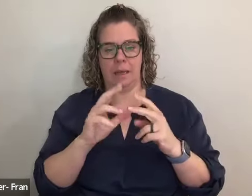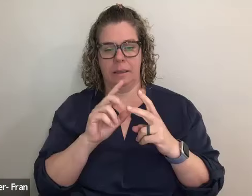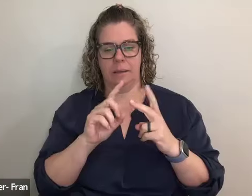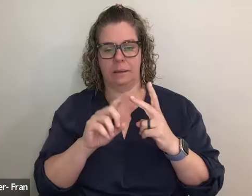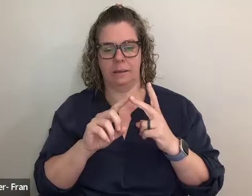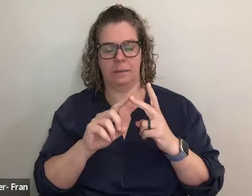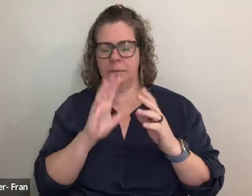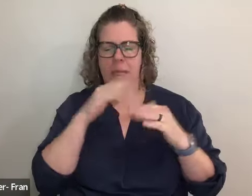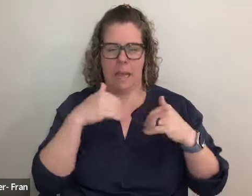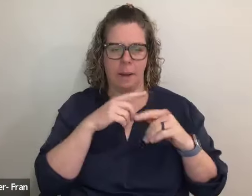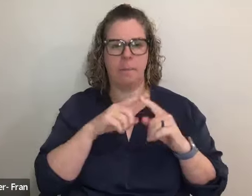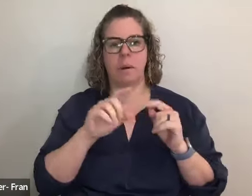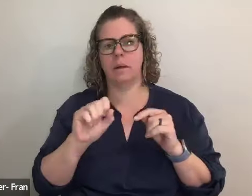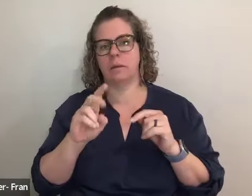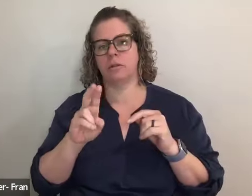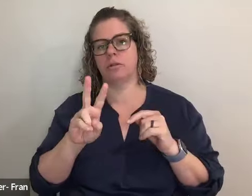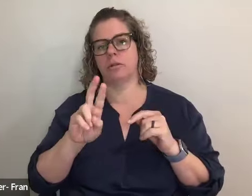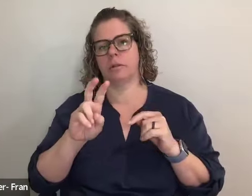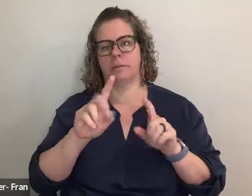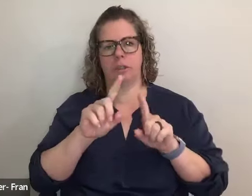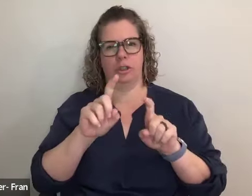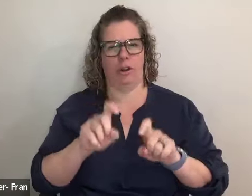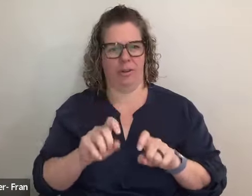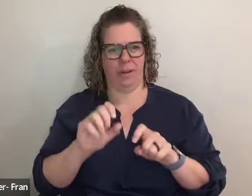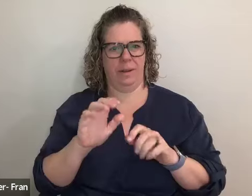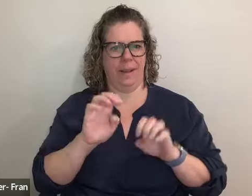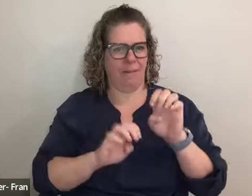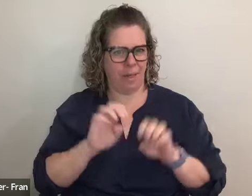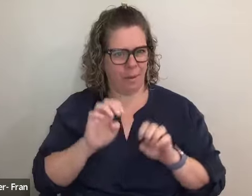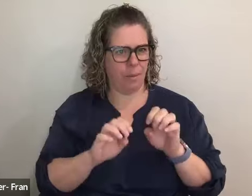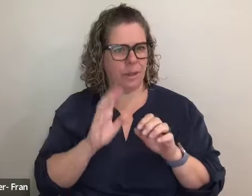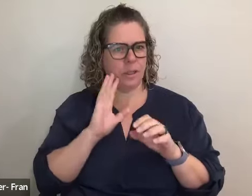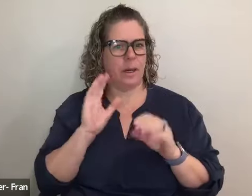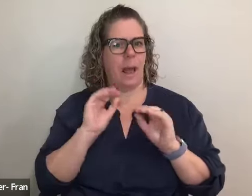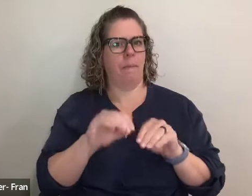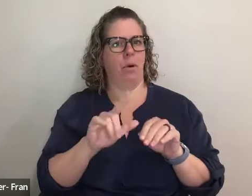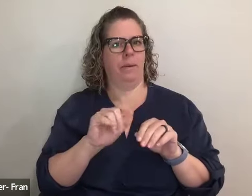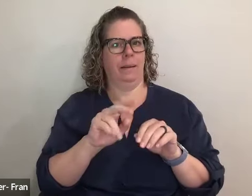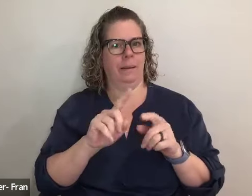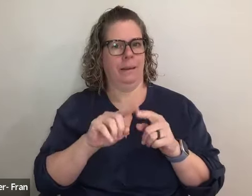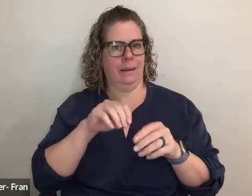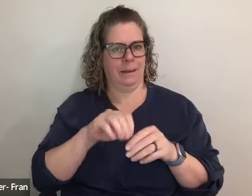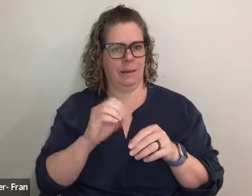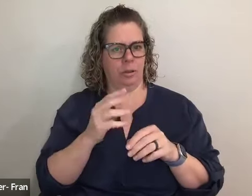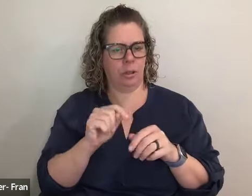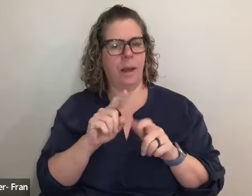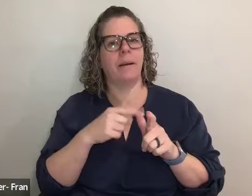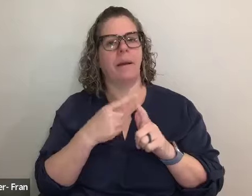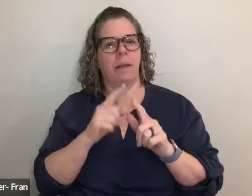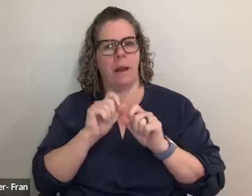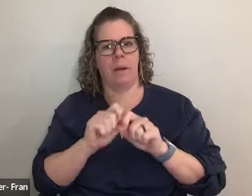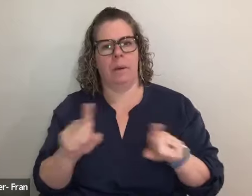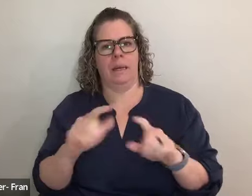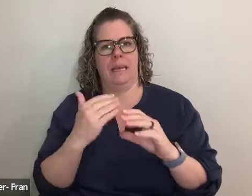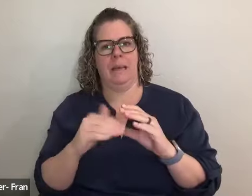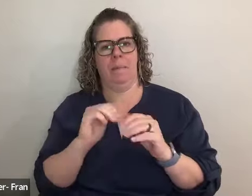did put the survey into the chat there. So, and once again, I will be sending an